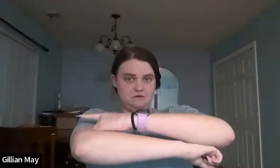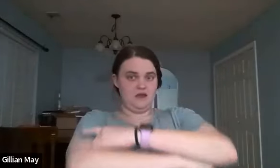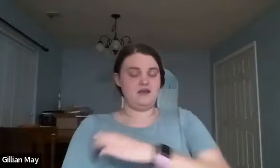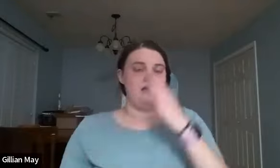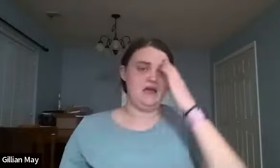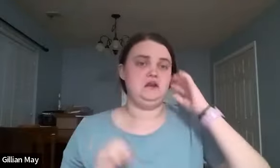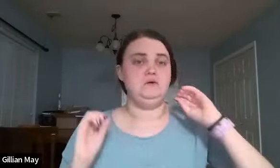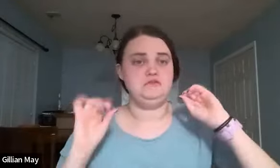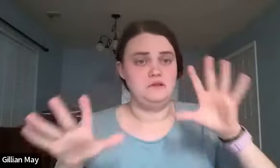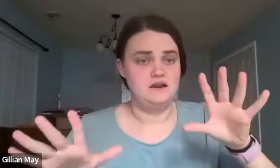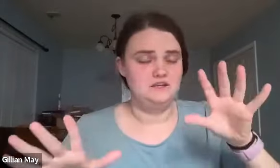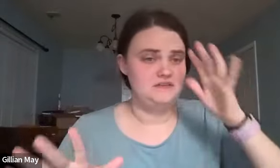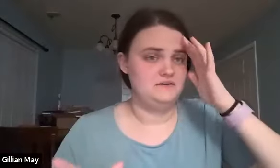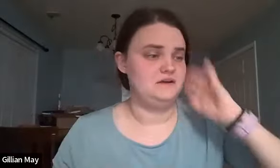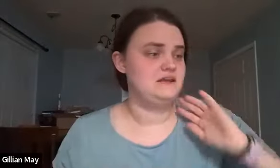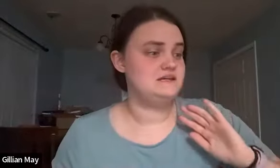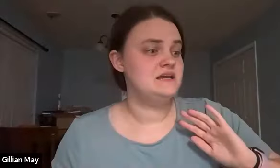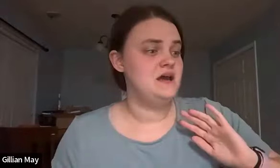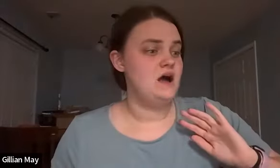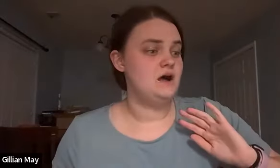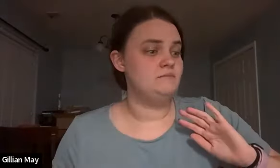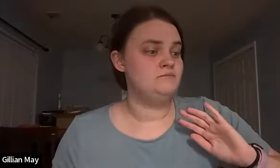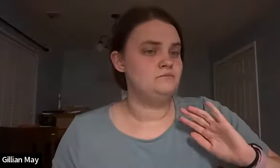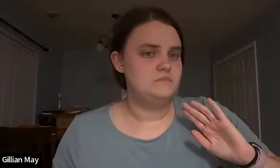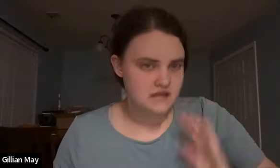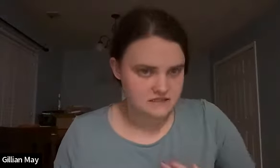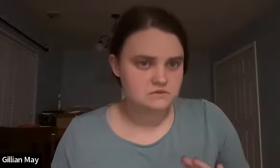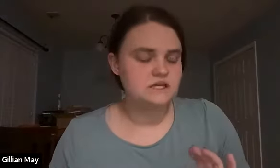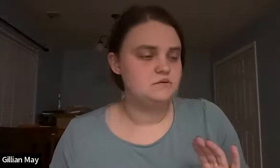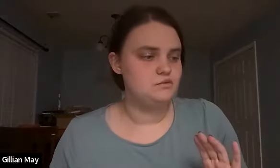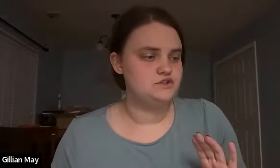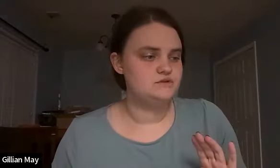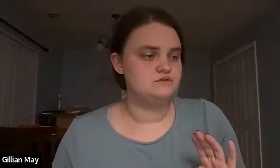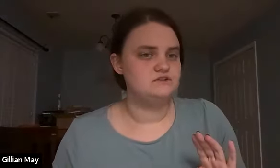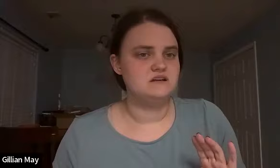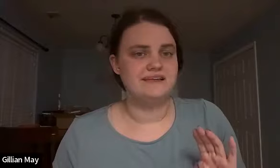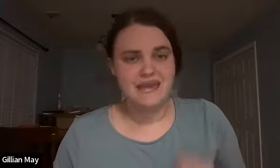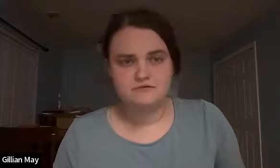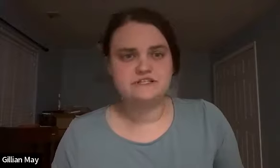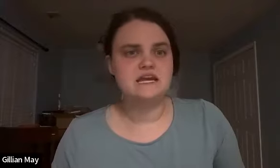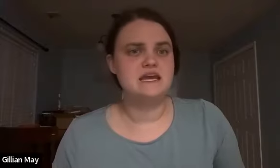Okay. I know I threw a lot at you at that very end. Next week, what we'll do is we'll do stuff like every